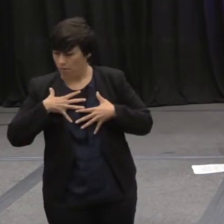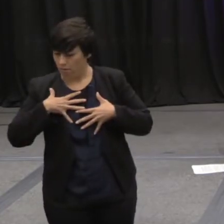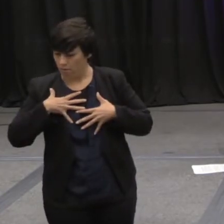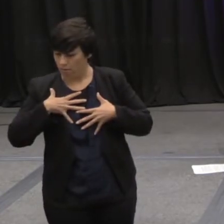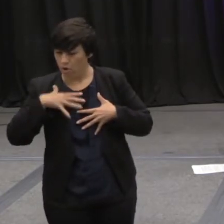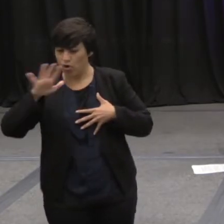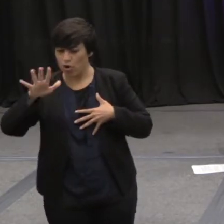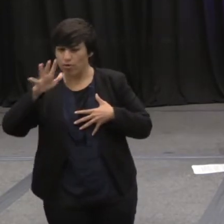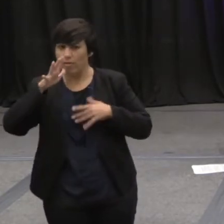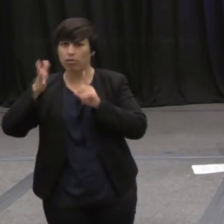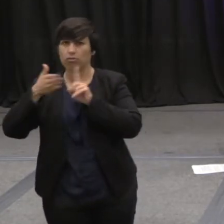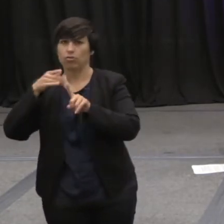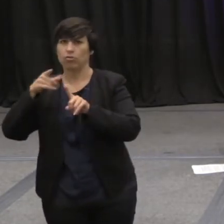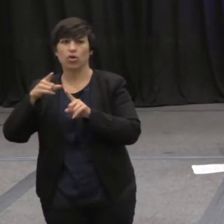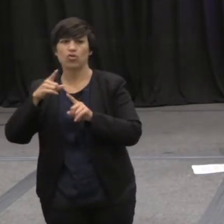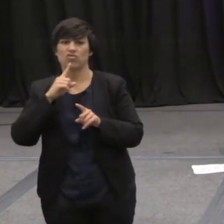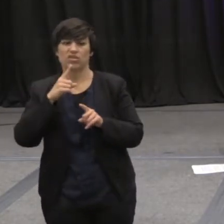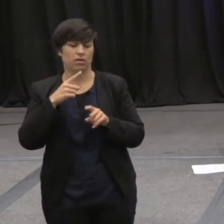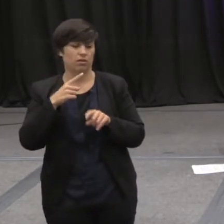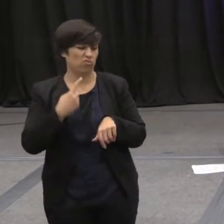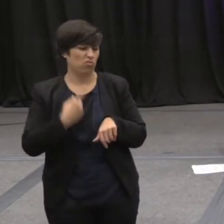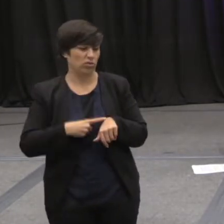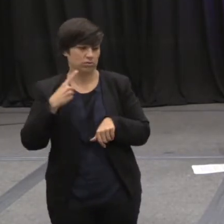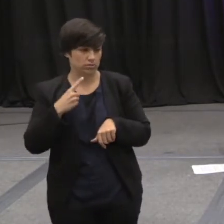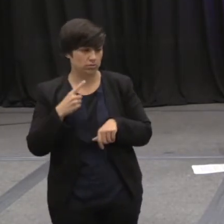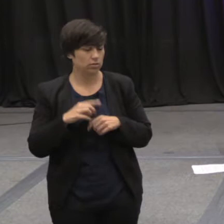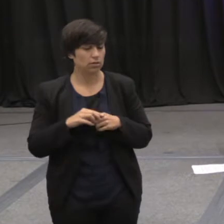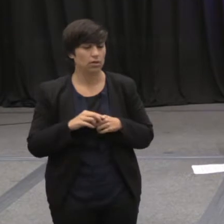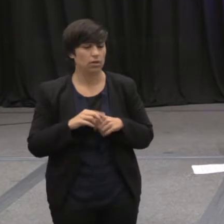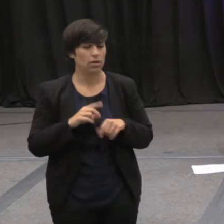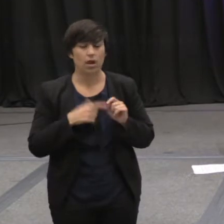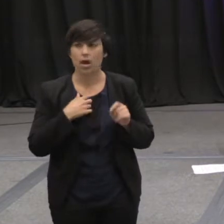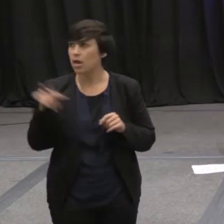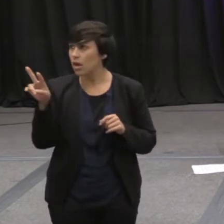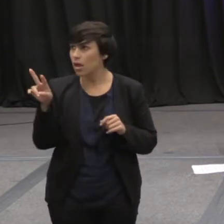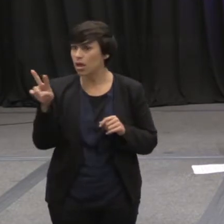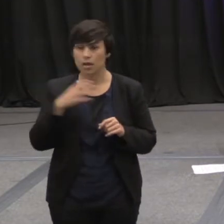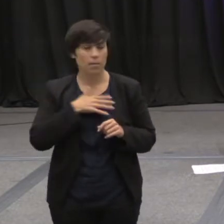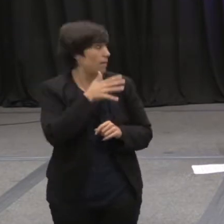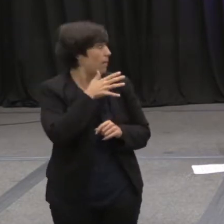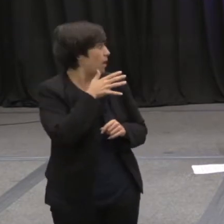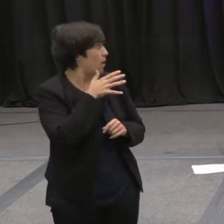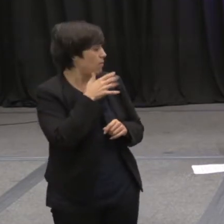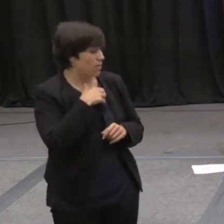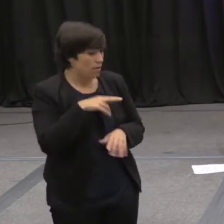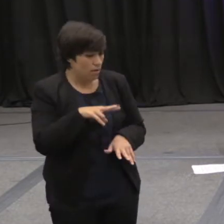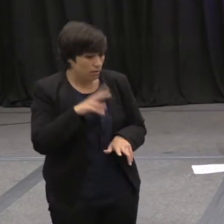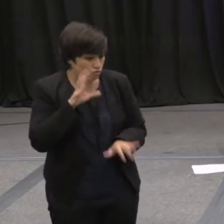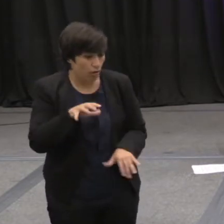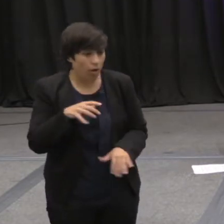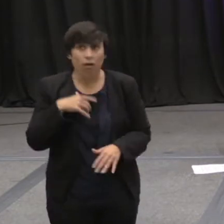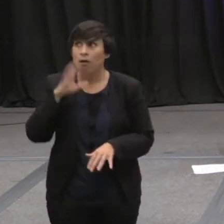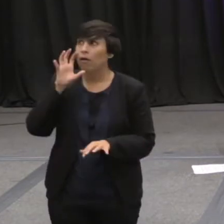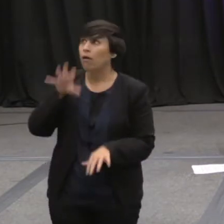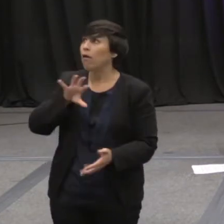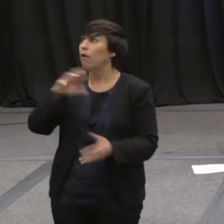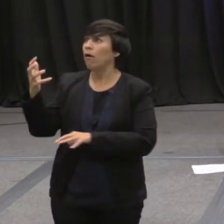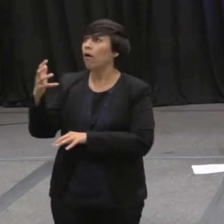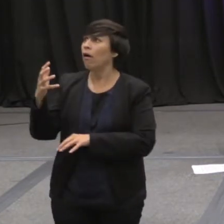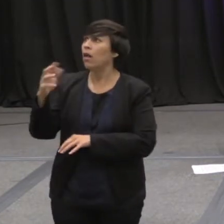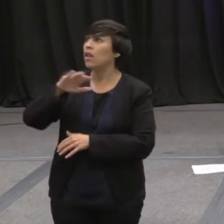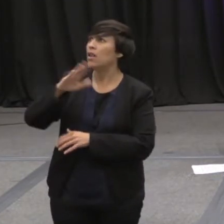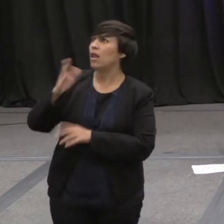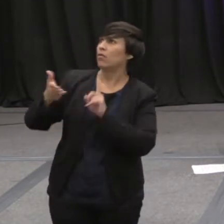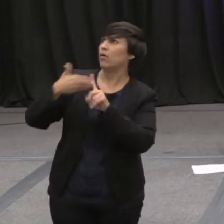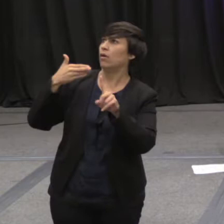her. One time. It was just one of the, I looked up at her, and she was like, and I was shocked because it had never happened before. It